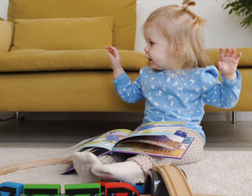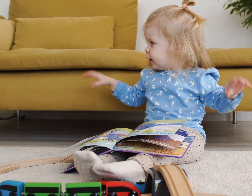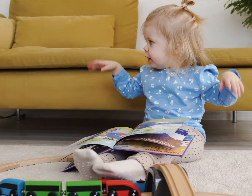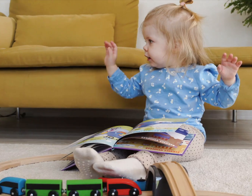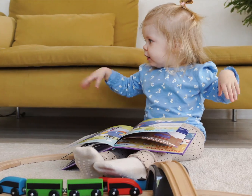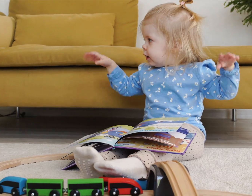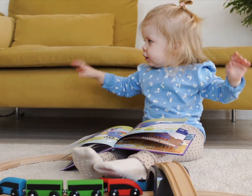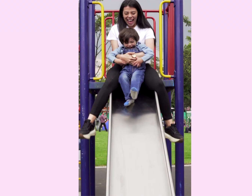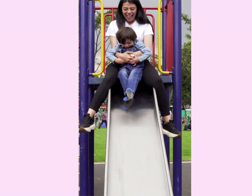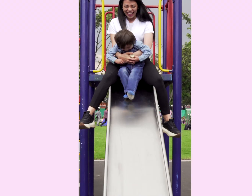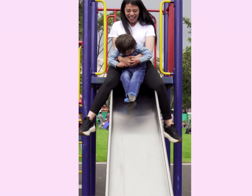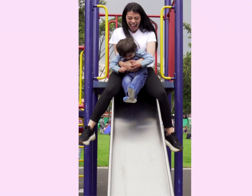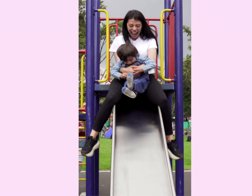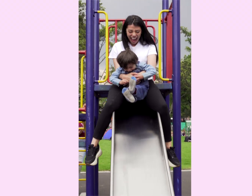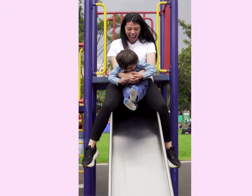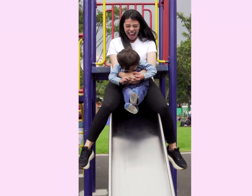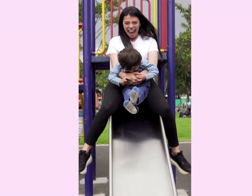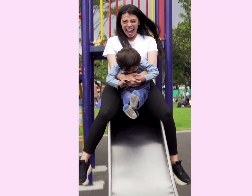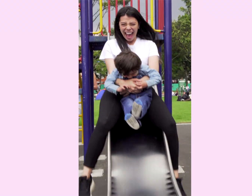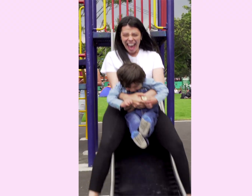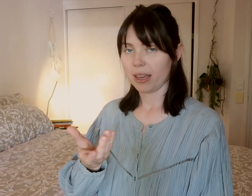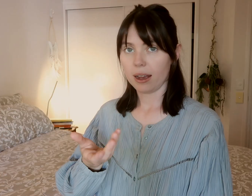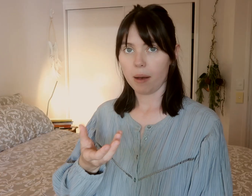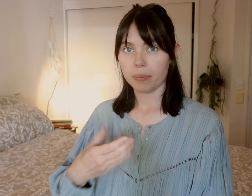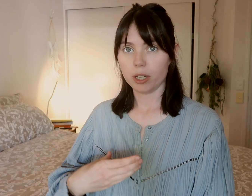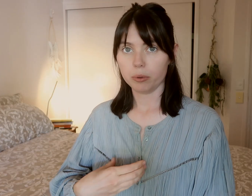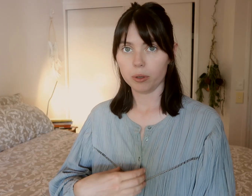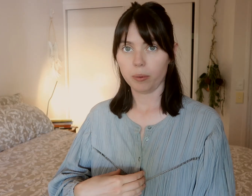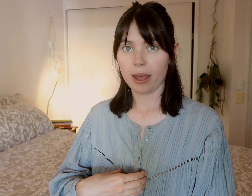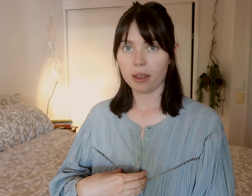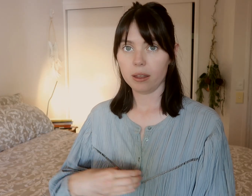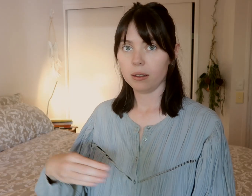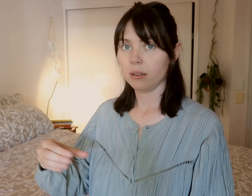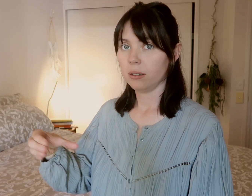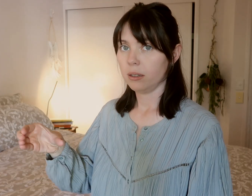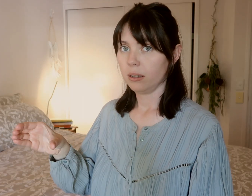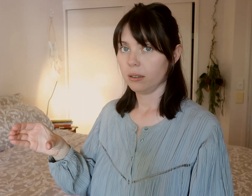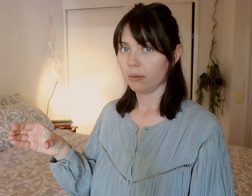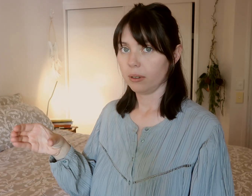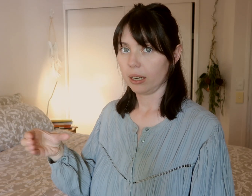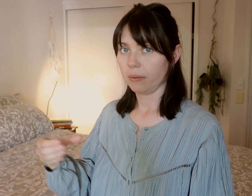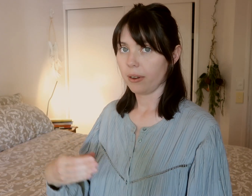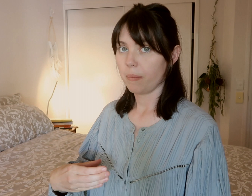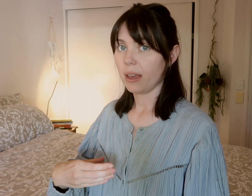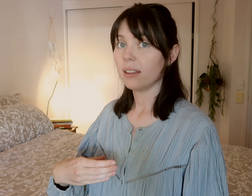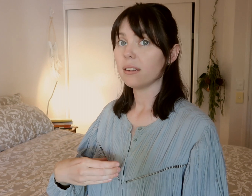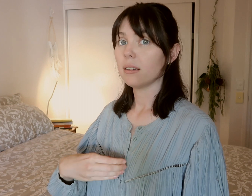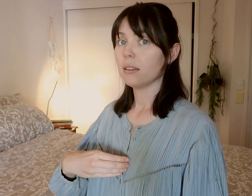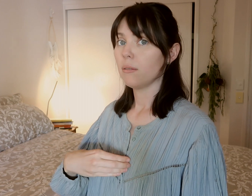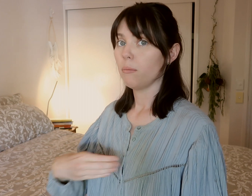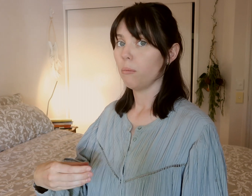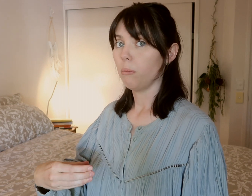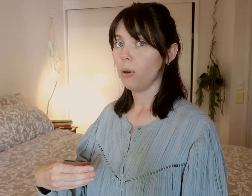games and going on the sly at the park. You make a cup and you pull it away. What kind of cup your hand? More.